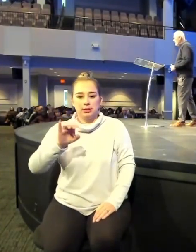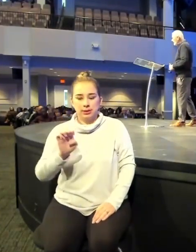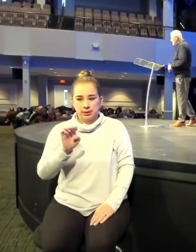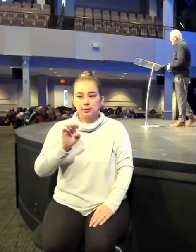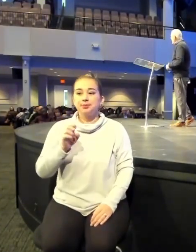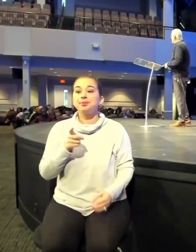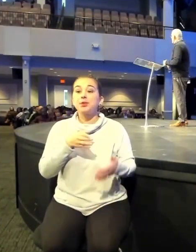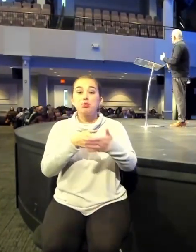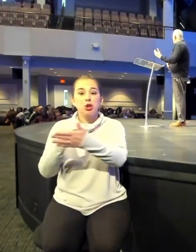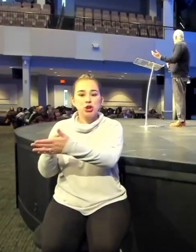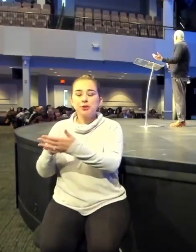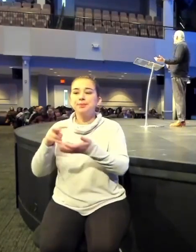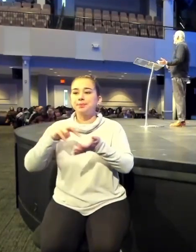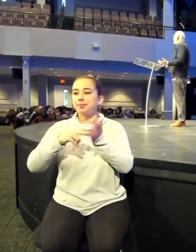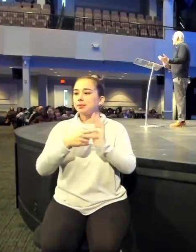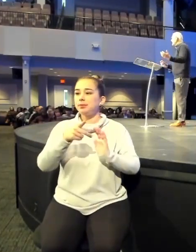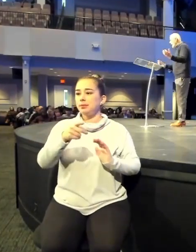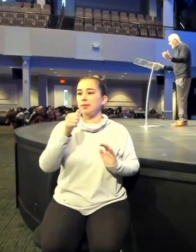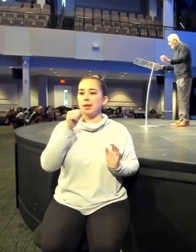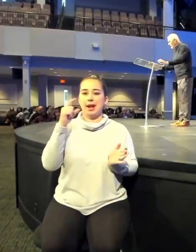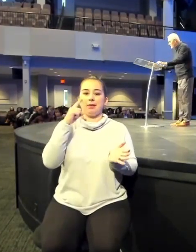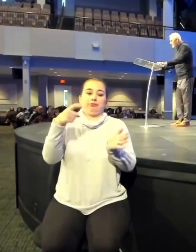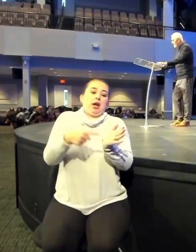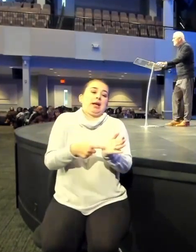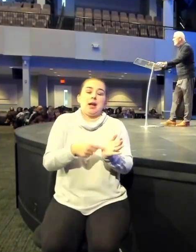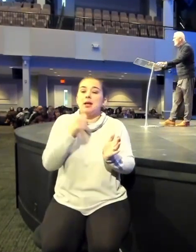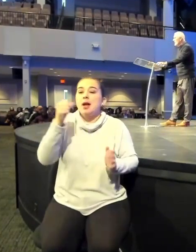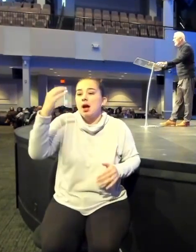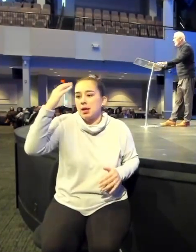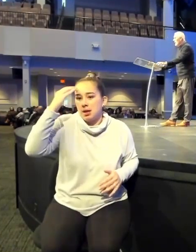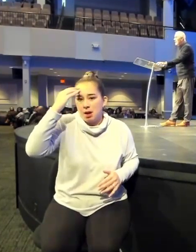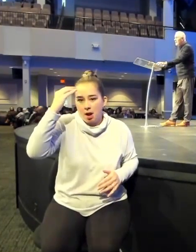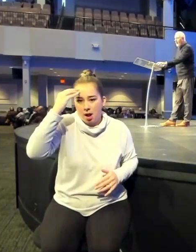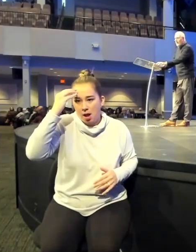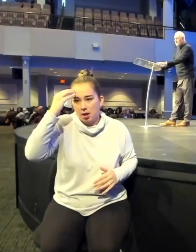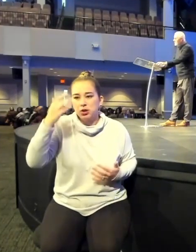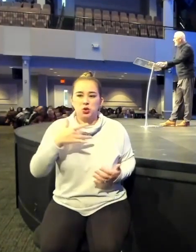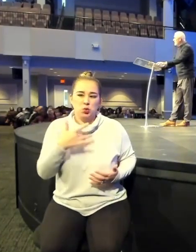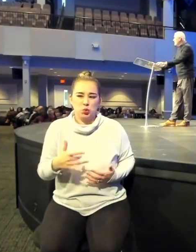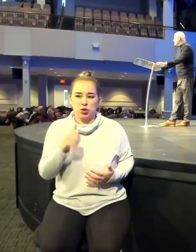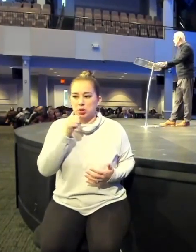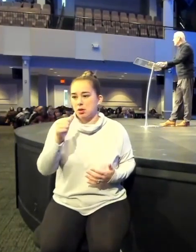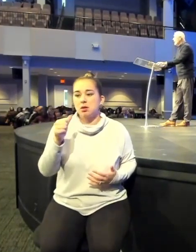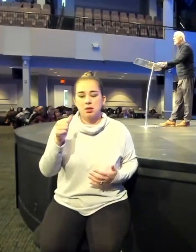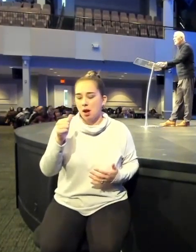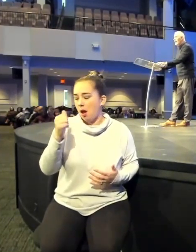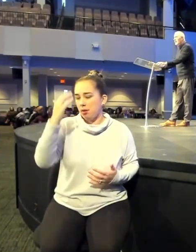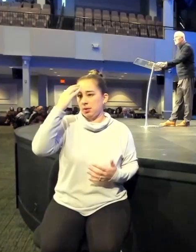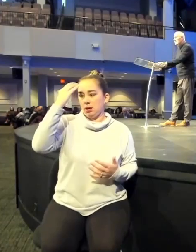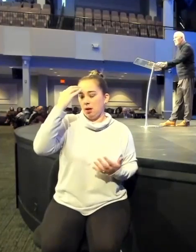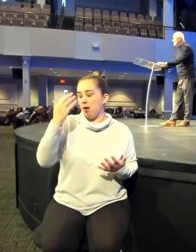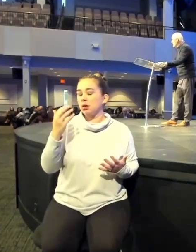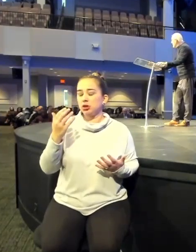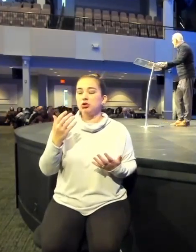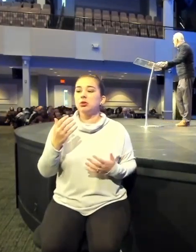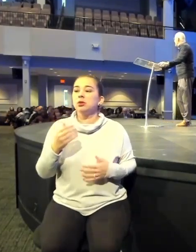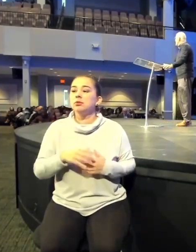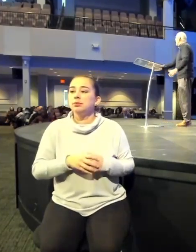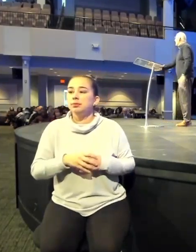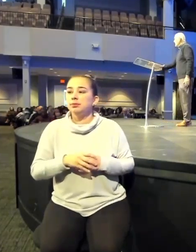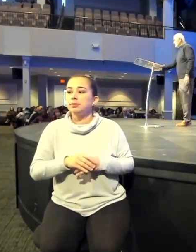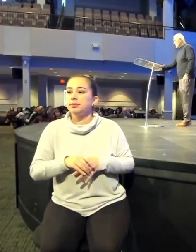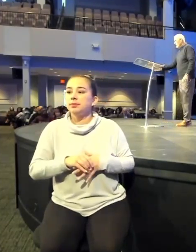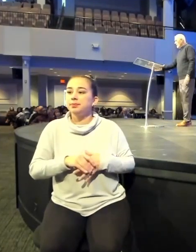A prejudice is an unrecognized or an unacknowledged, usually unacknowledged, sometimes it's unrecognized, most of the time